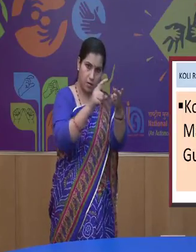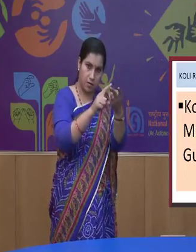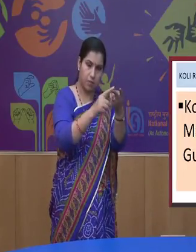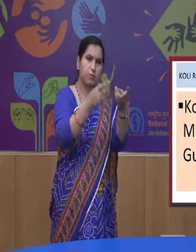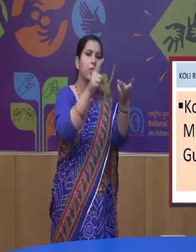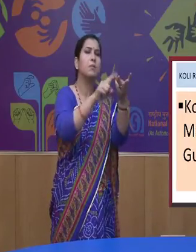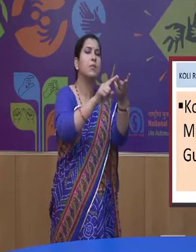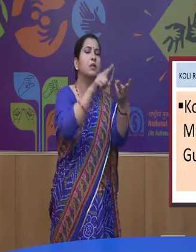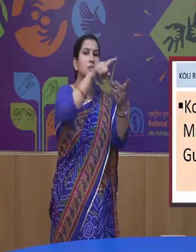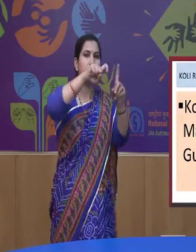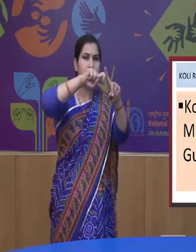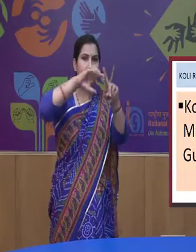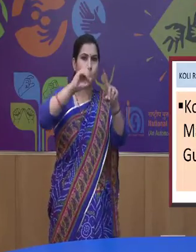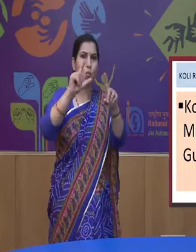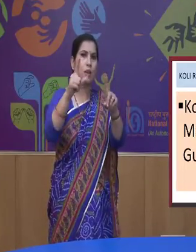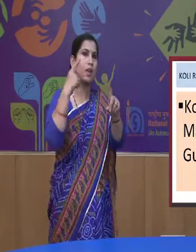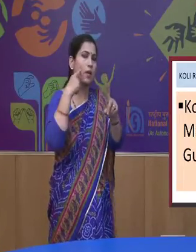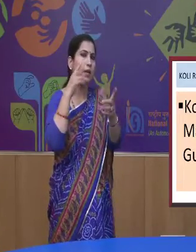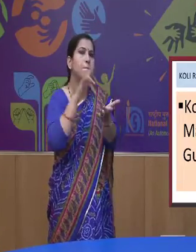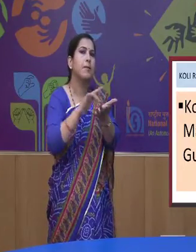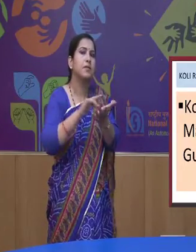place Maharashtra and Gujarat.